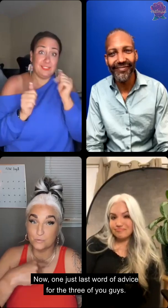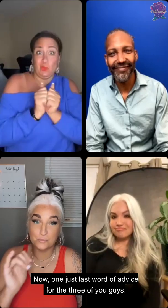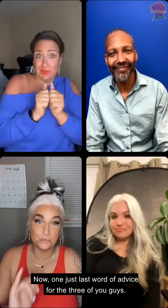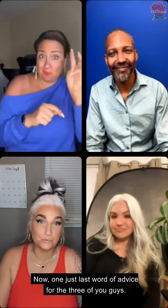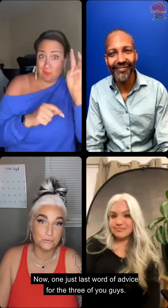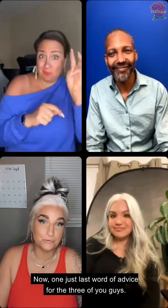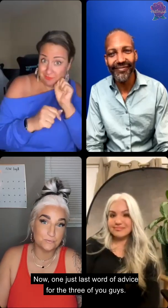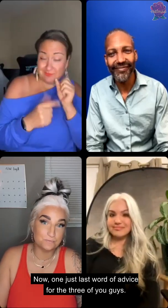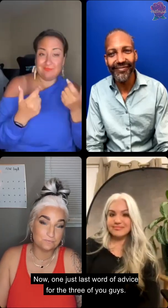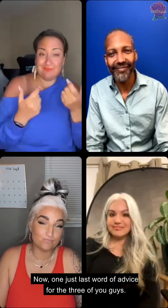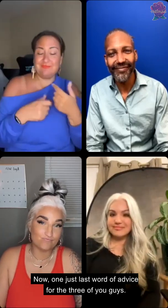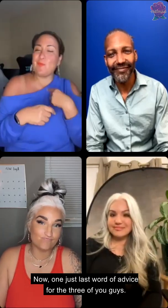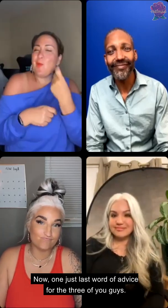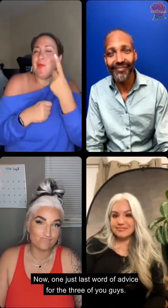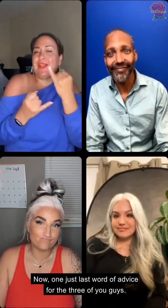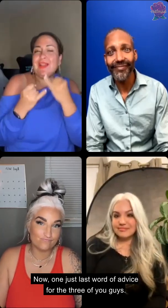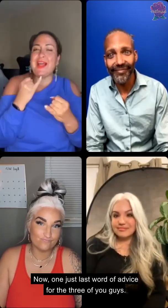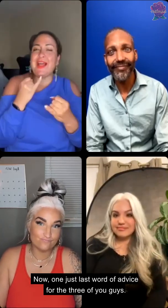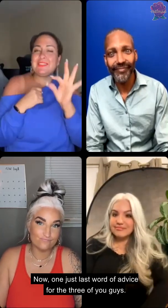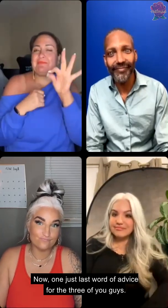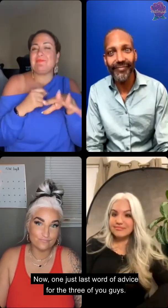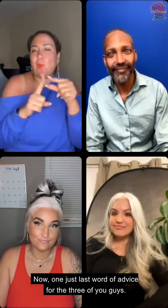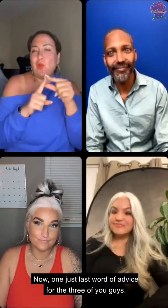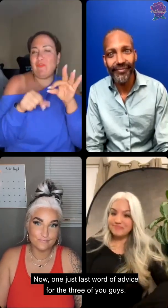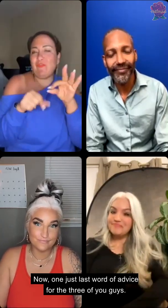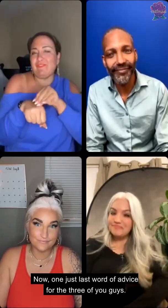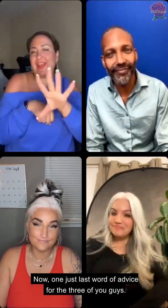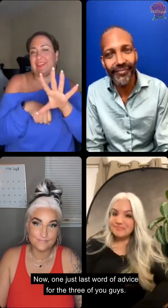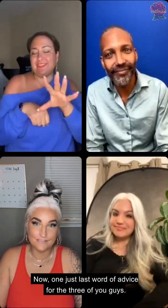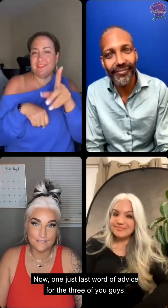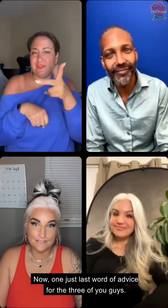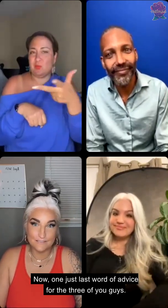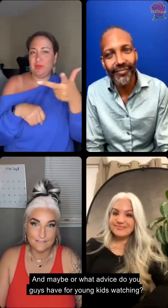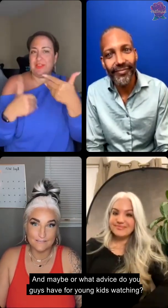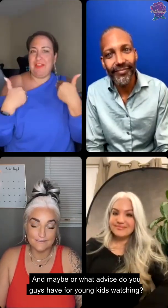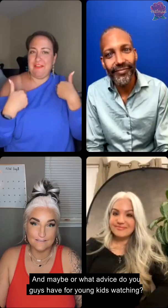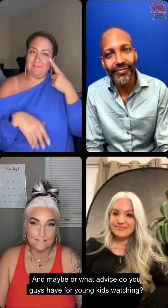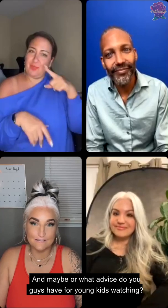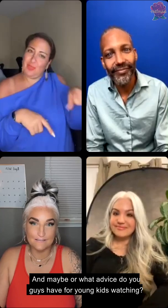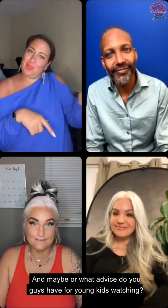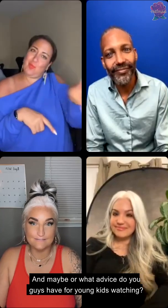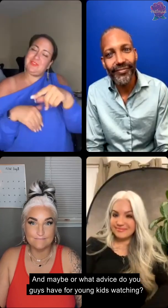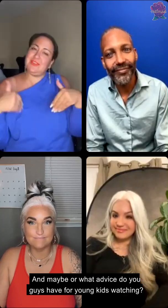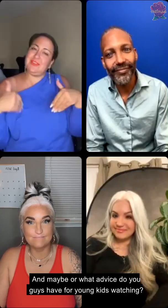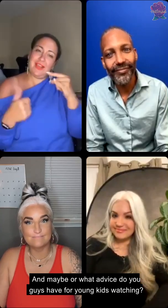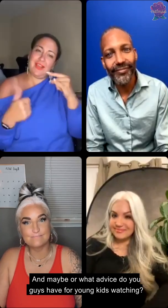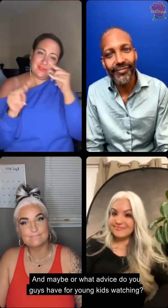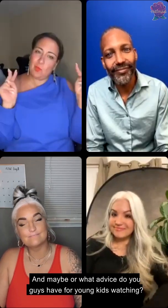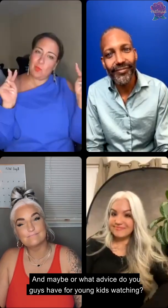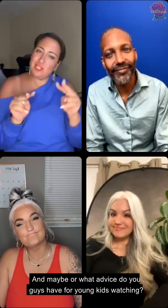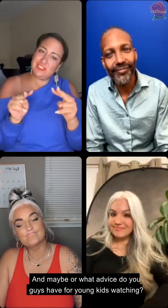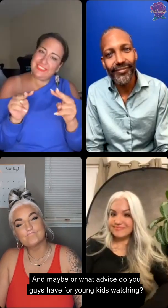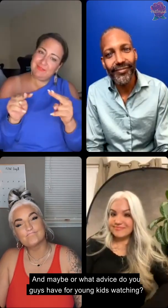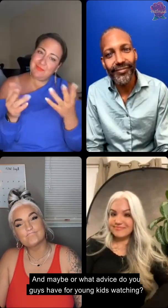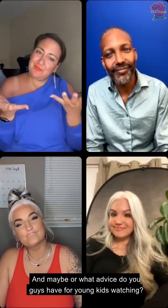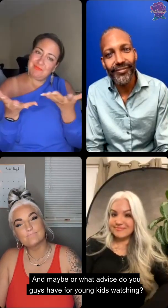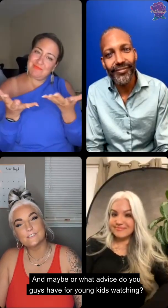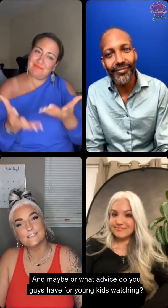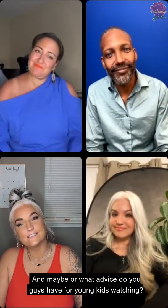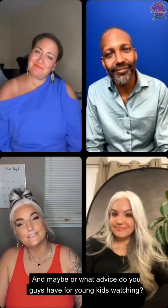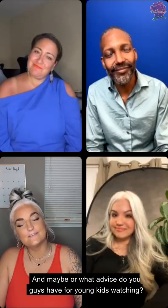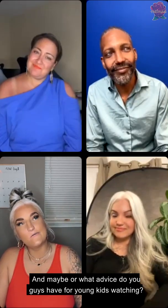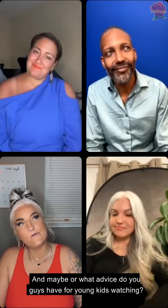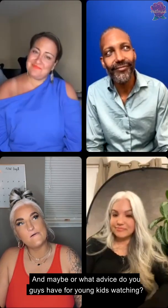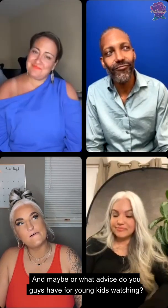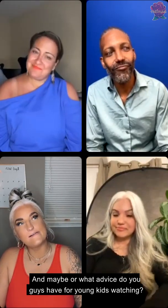kids that have Wardenbergs. Now, one just last word of advice for the three of you guys, and maybe, or what advice do you